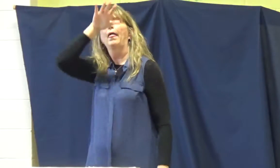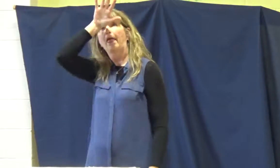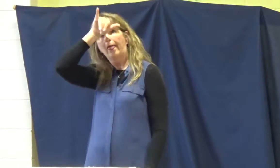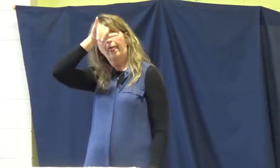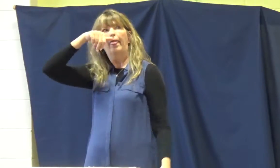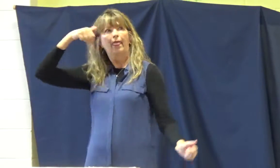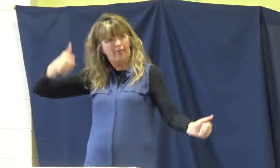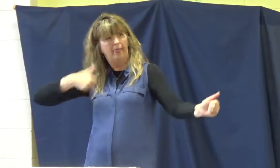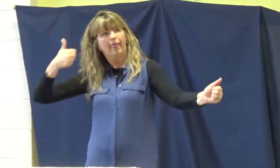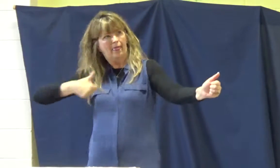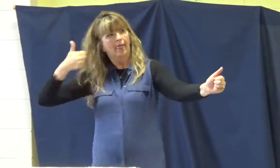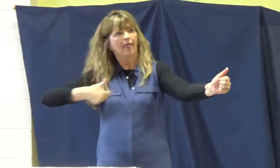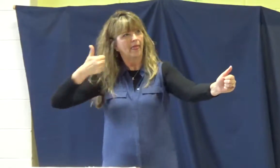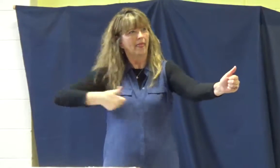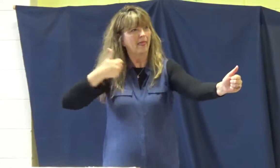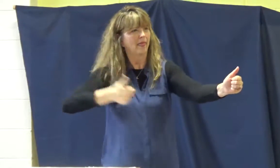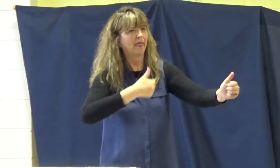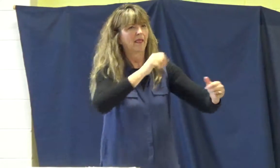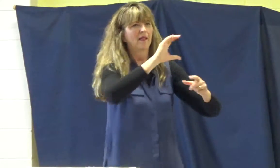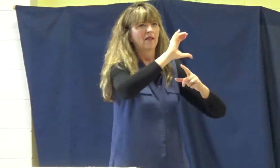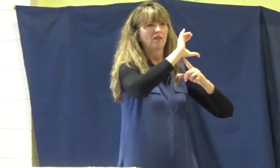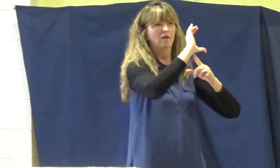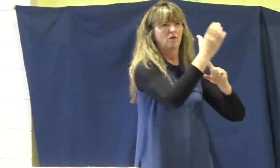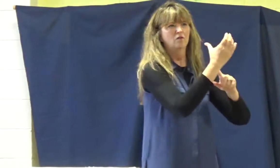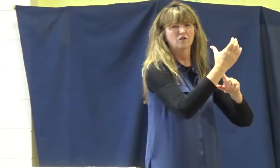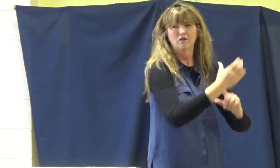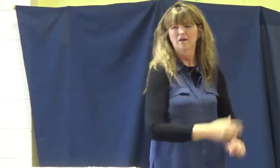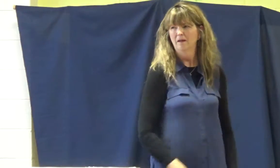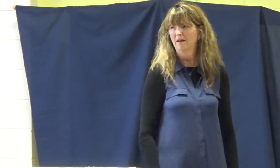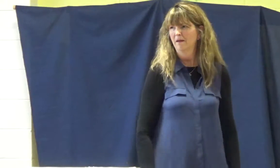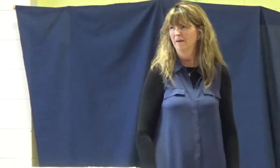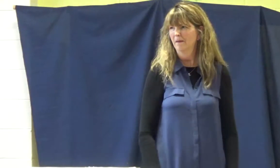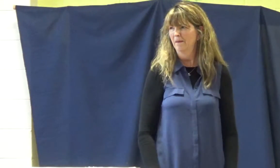before we follow the culture.